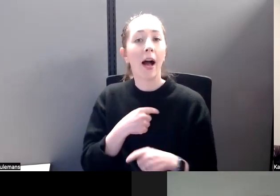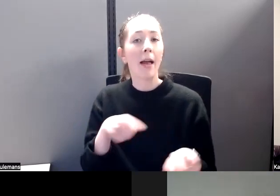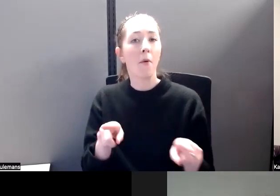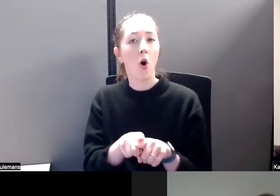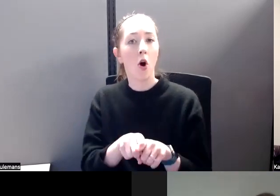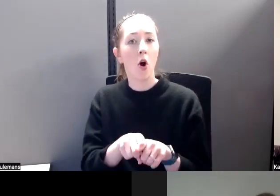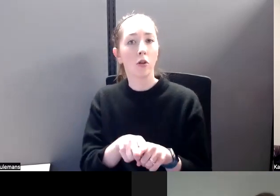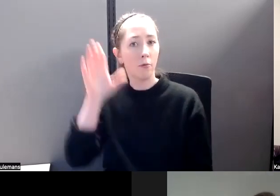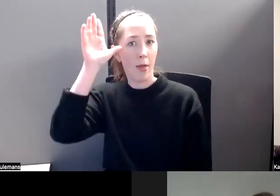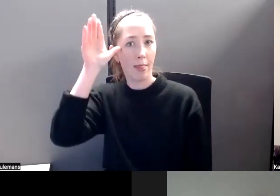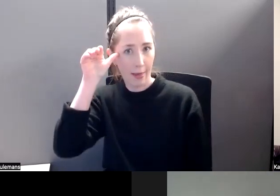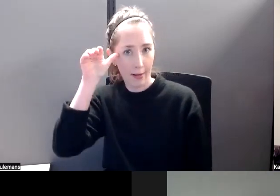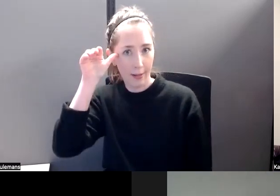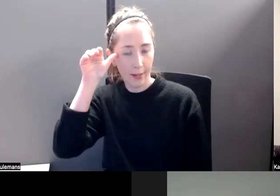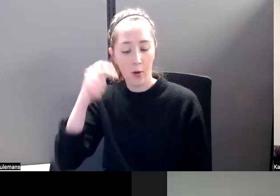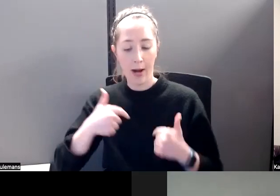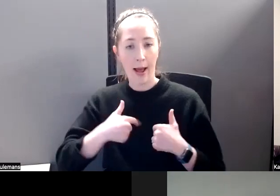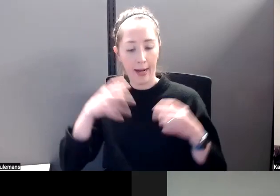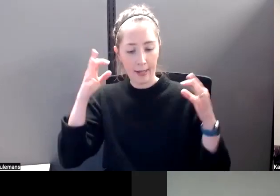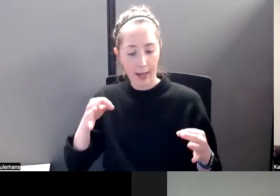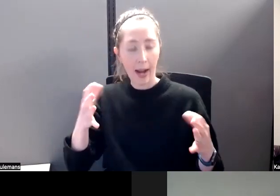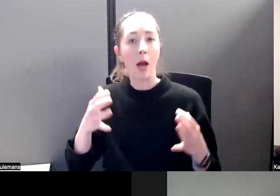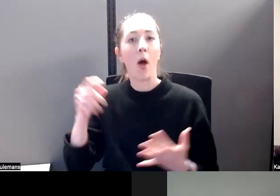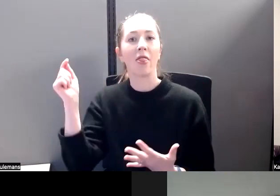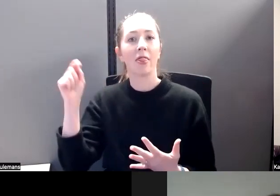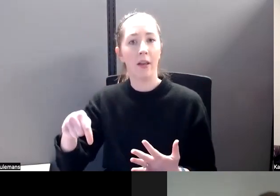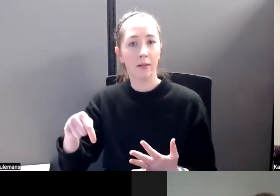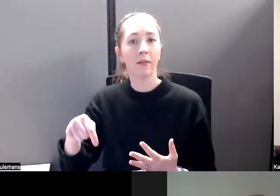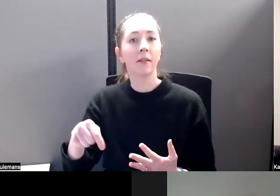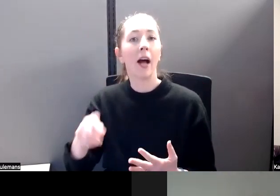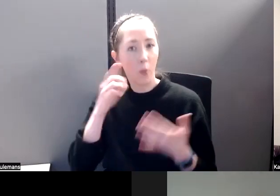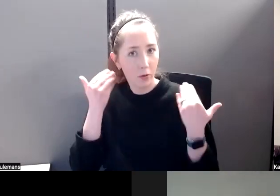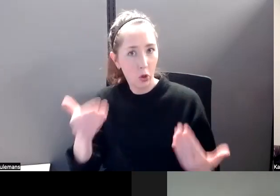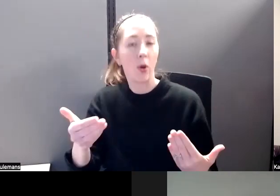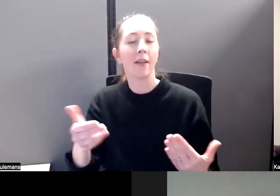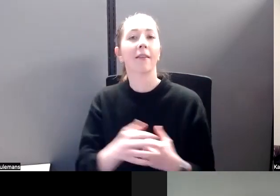relentless. And once I've decided I want something, I'm doing it. So,